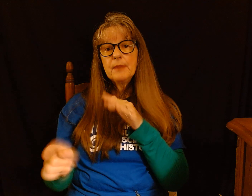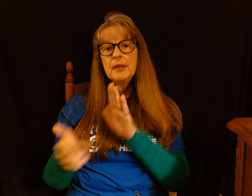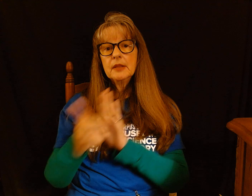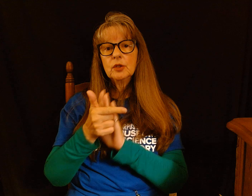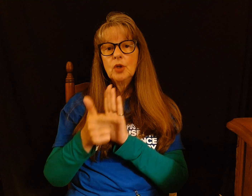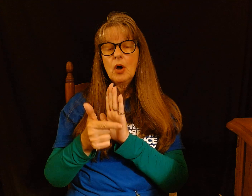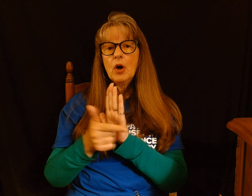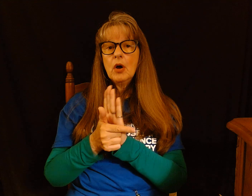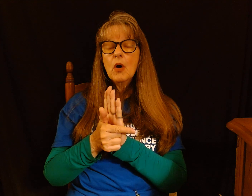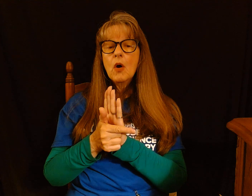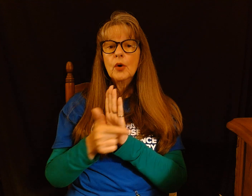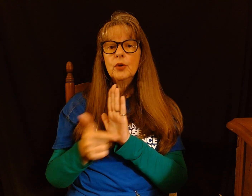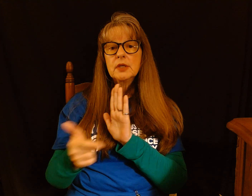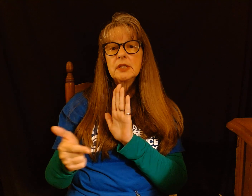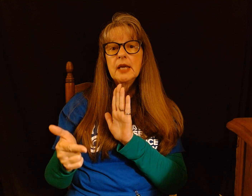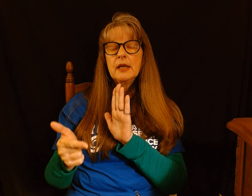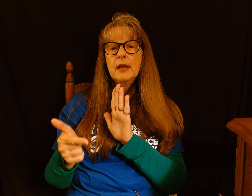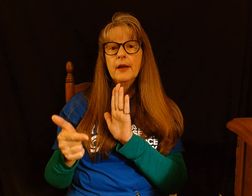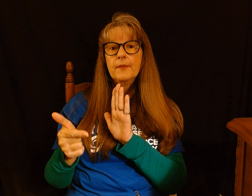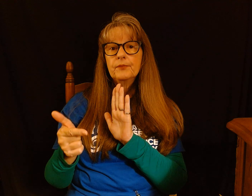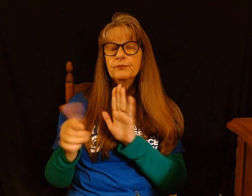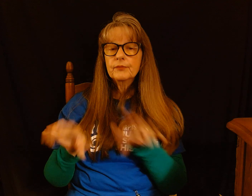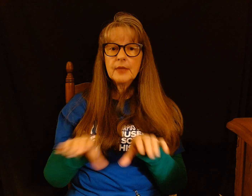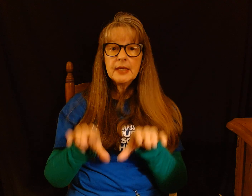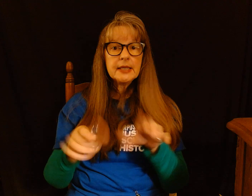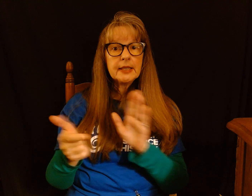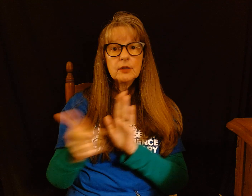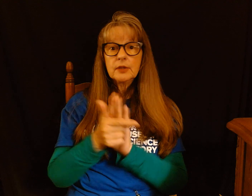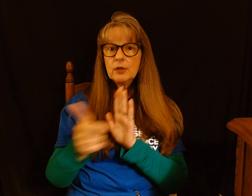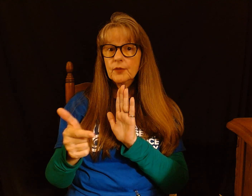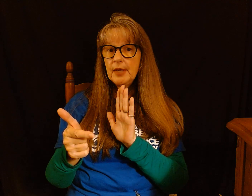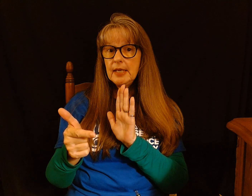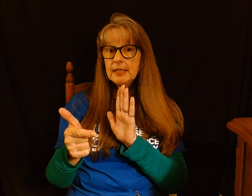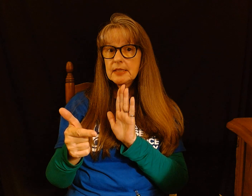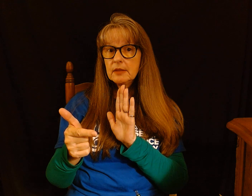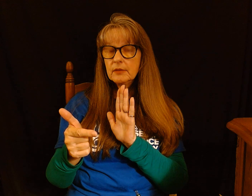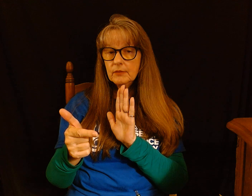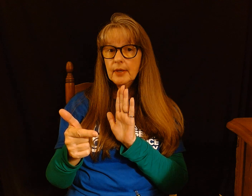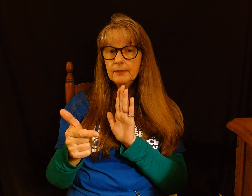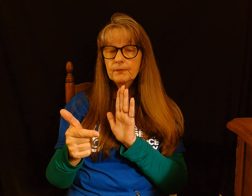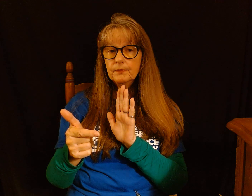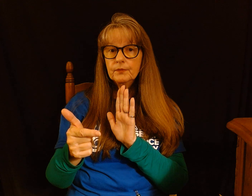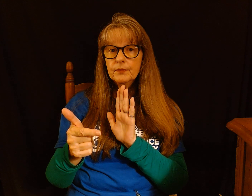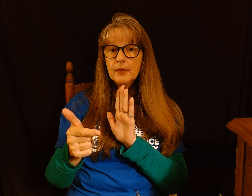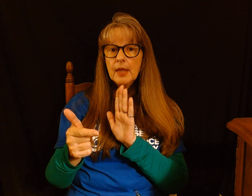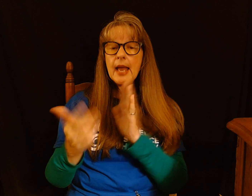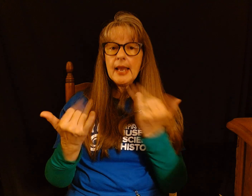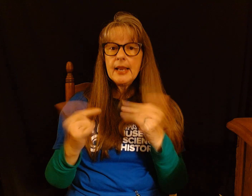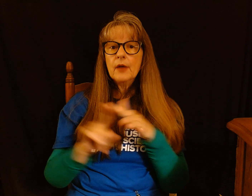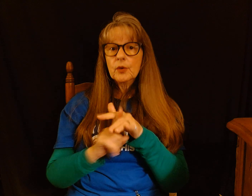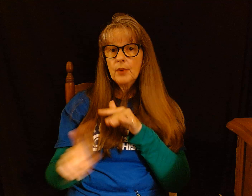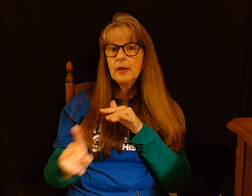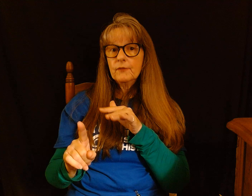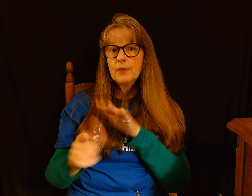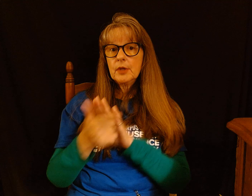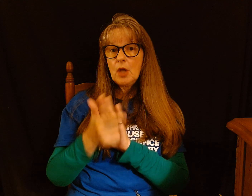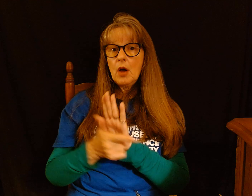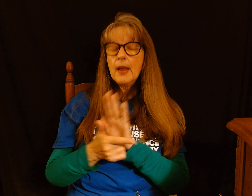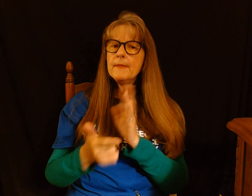the law. Or you can say they did illegal things, right? And now they're running from the law. And many